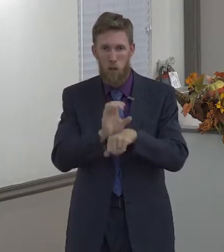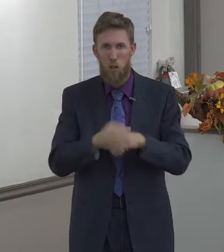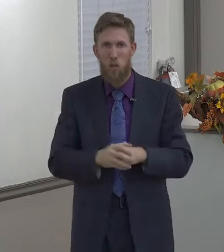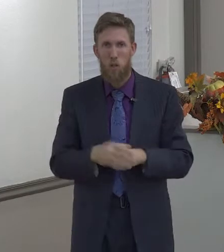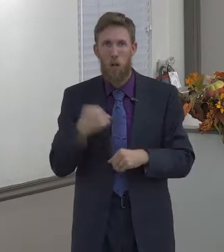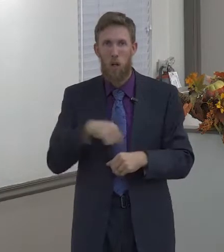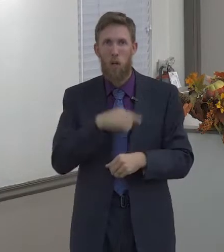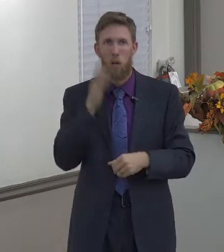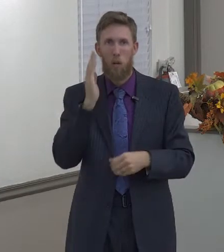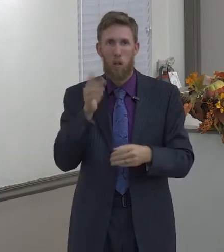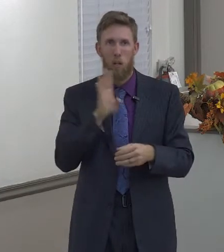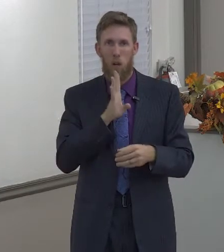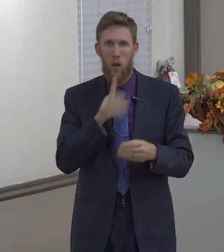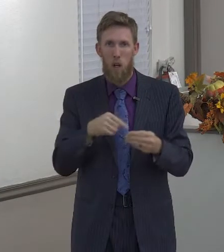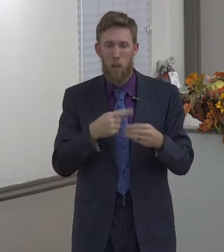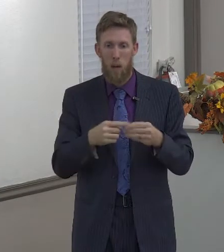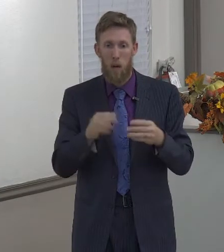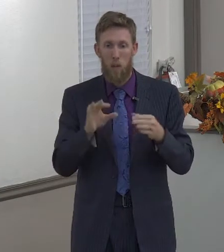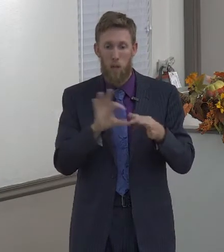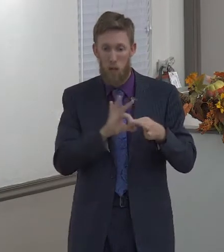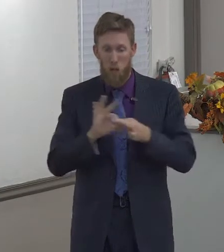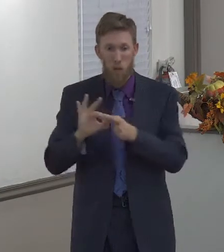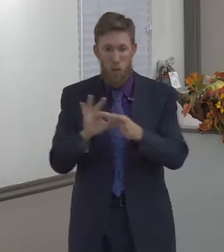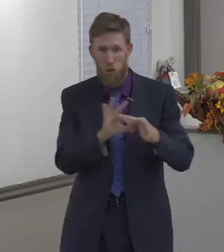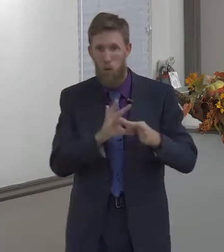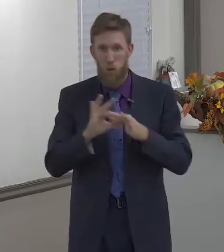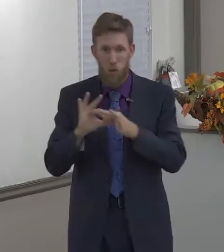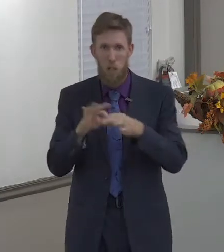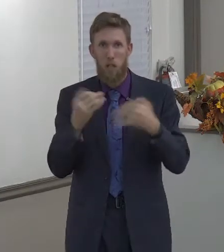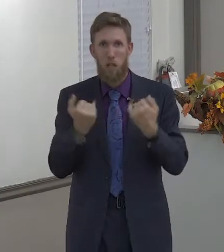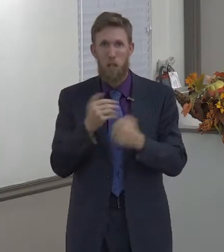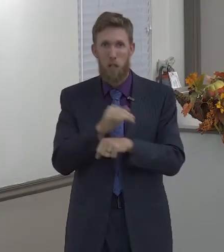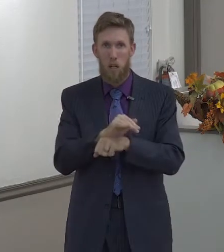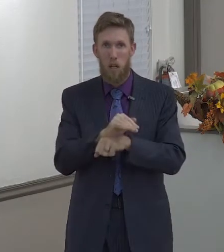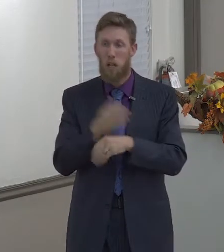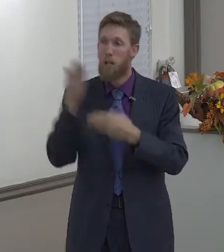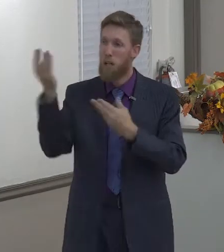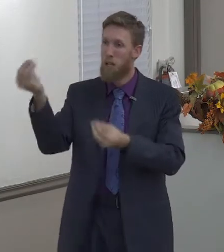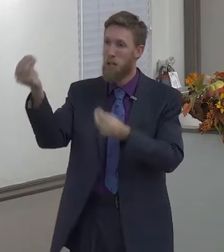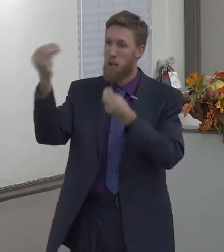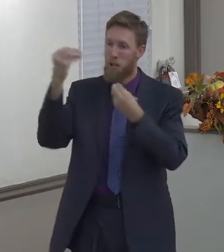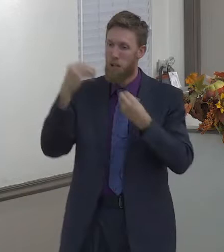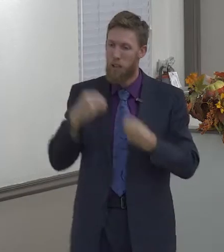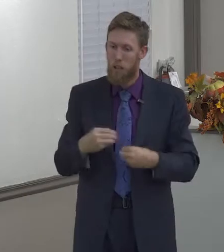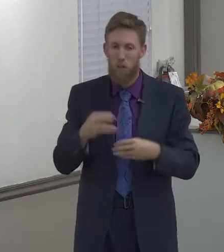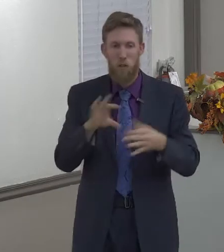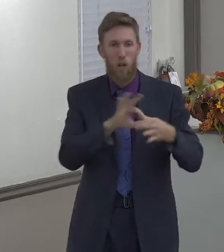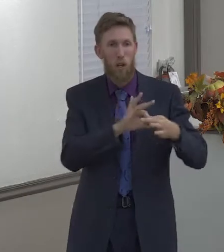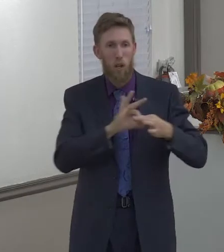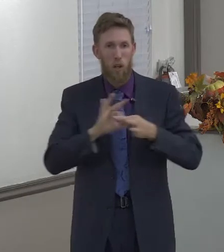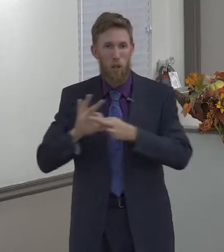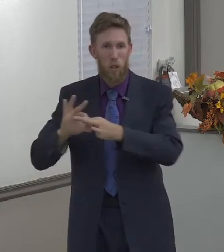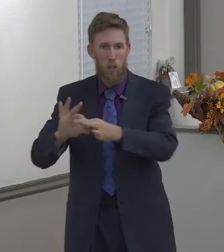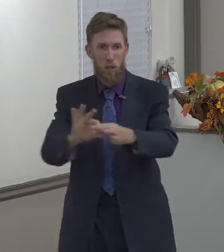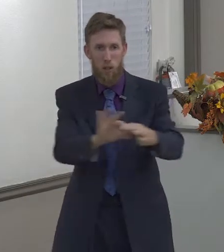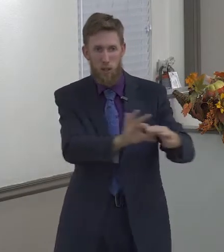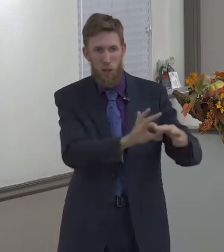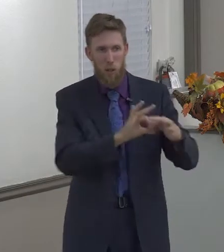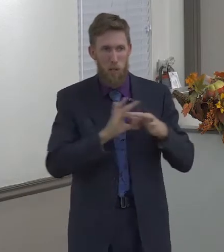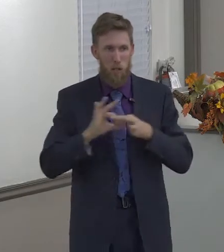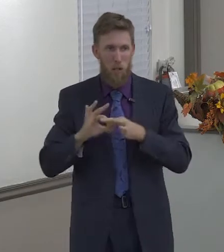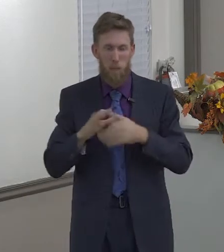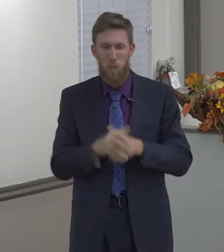had a house built last year, and as new houses go, there's